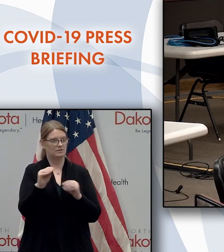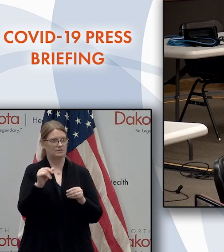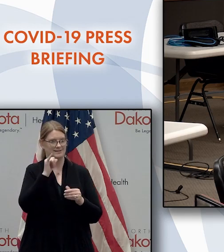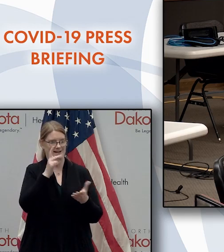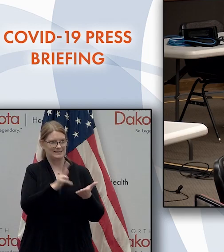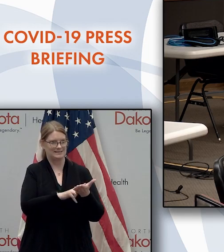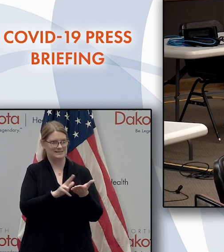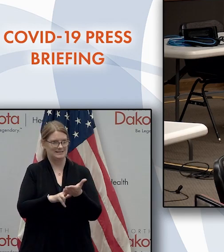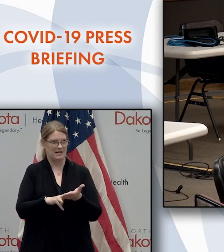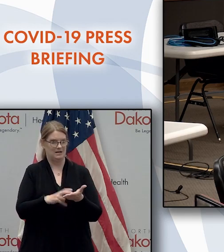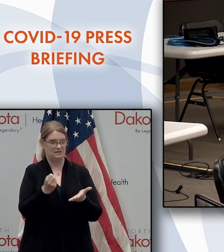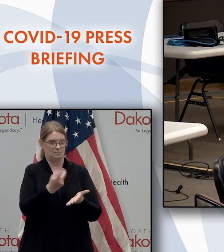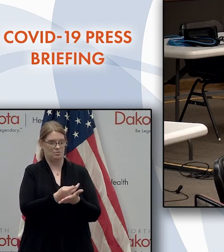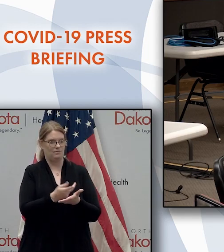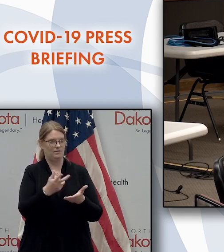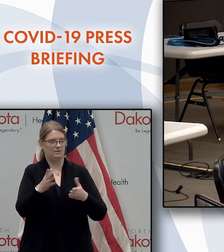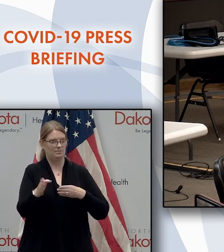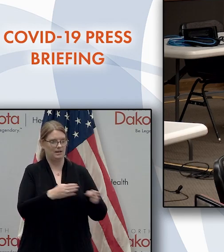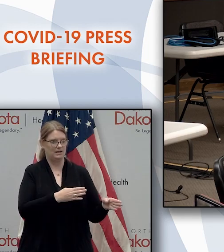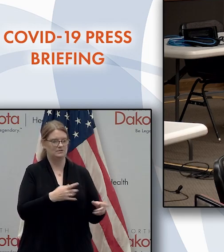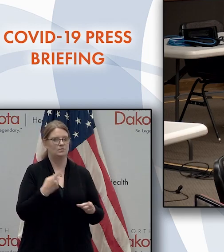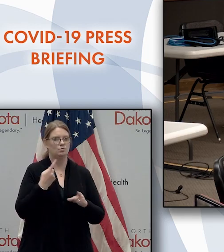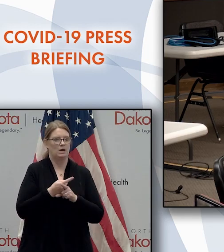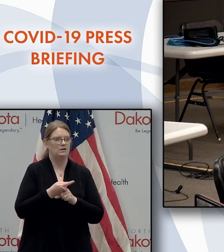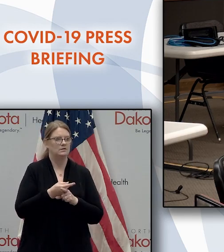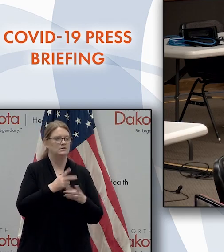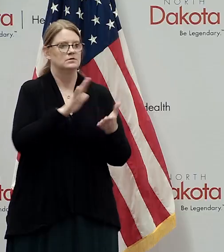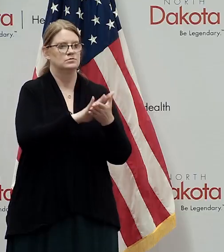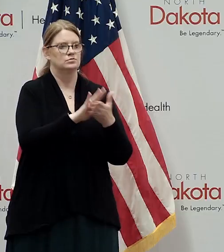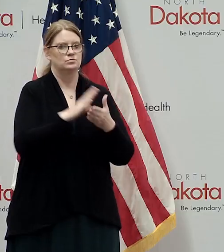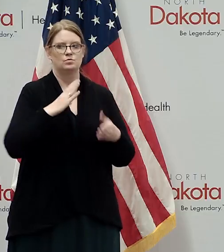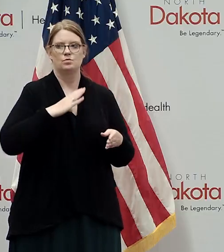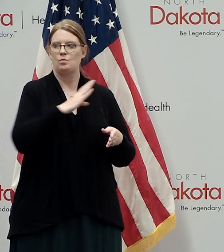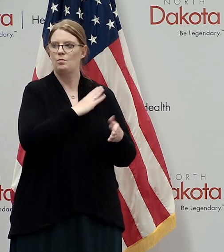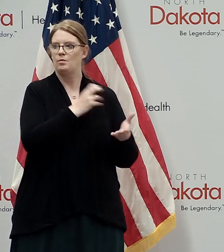off on these plans. It'll just be the school boards. Correct. It is school board approved.